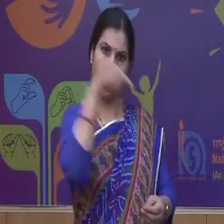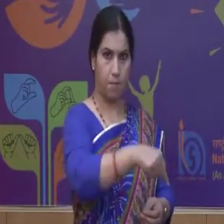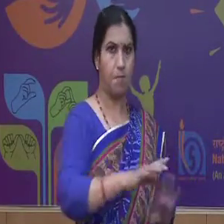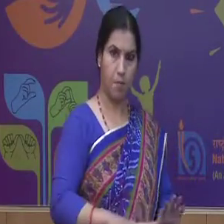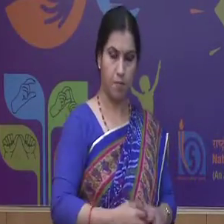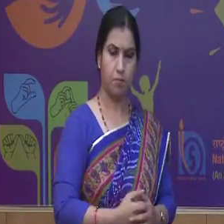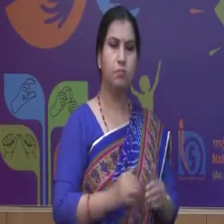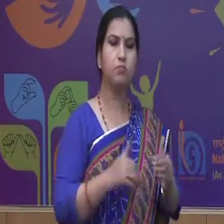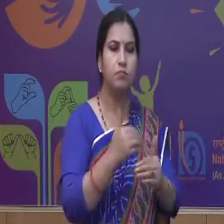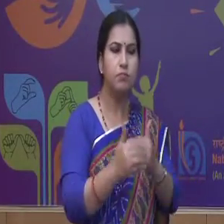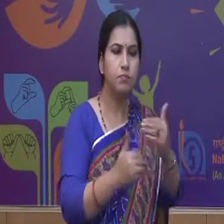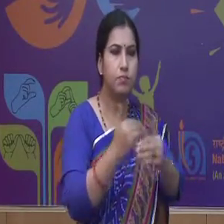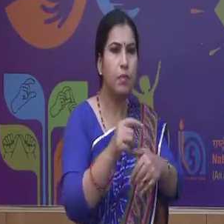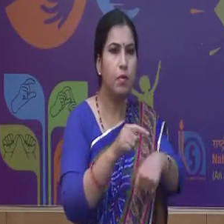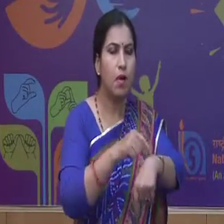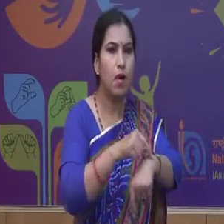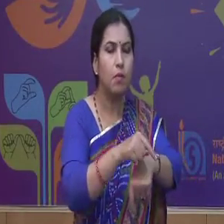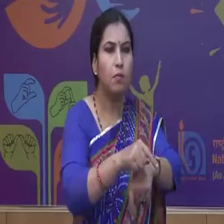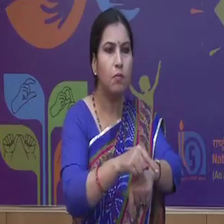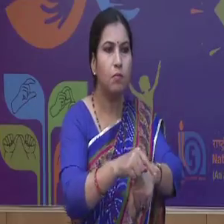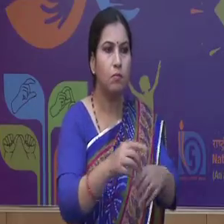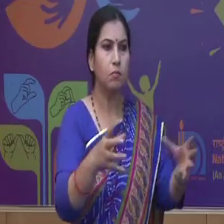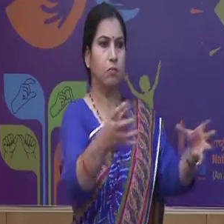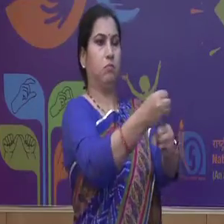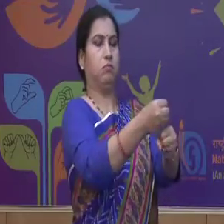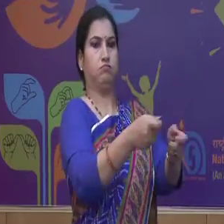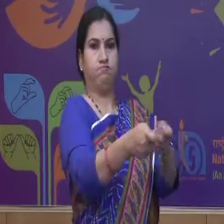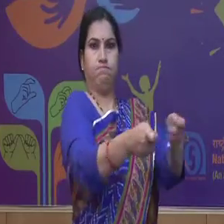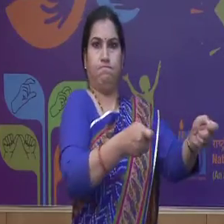and later became the rulers of our country.